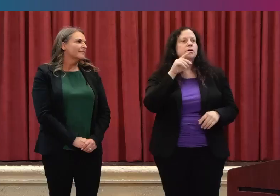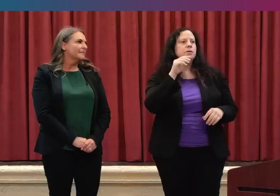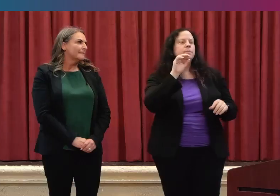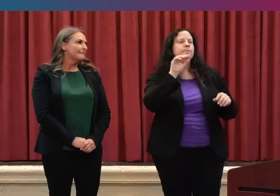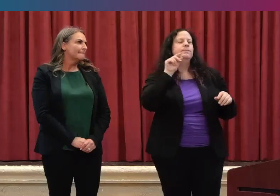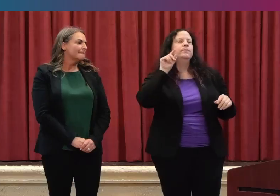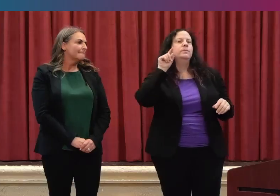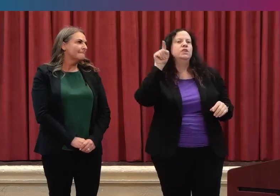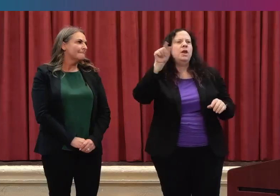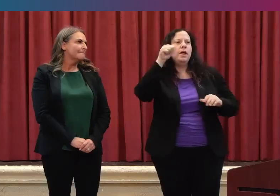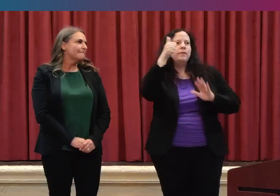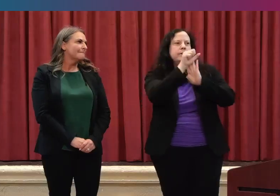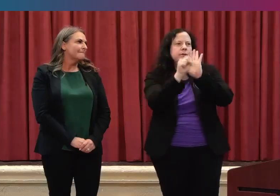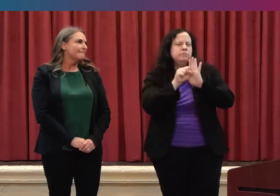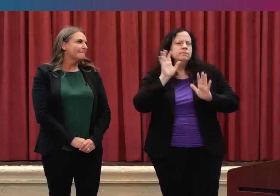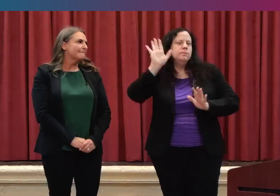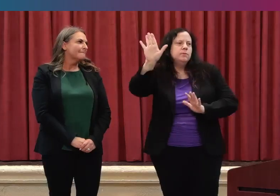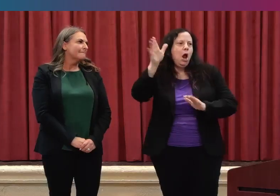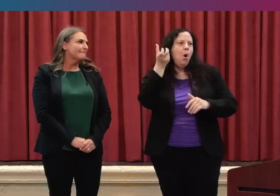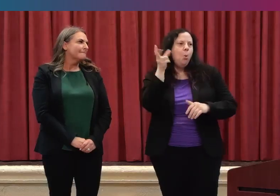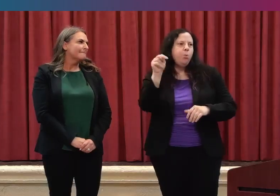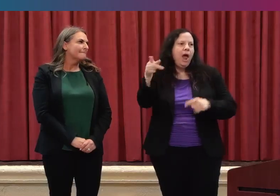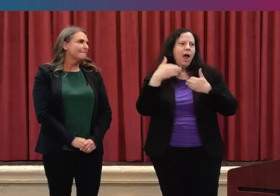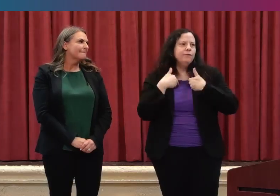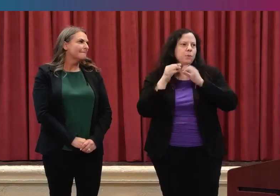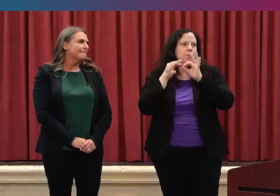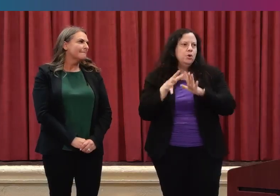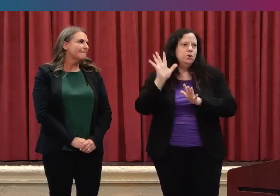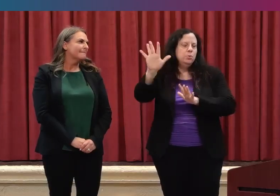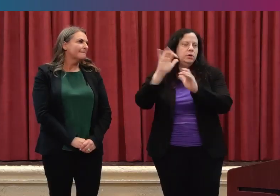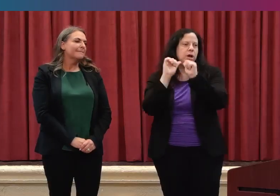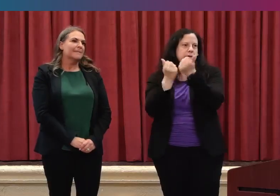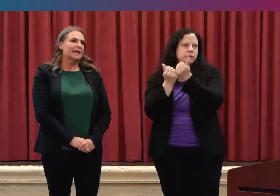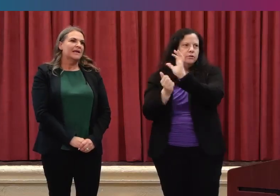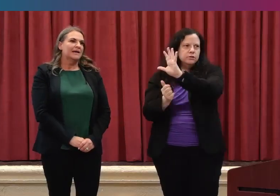Other states, other interpreter agencies have their own agencies.